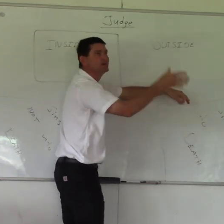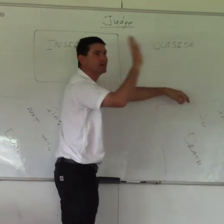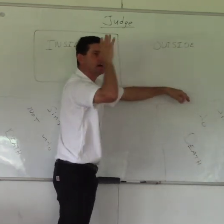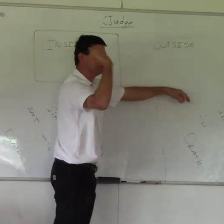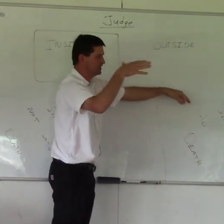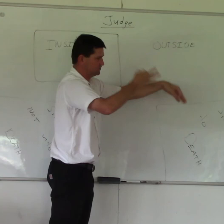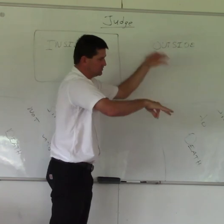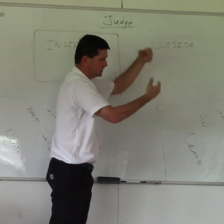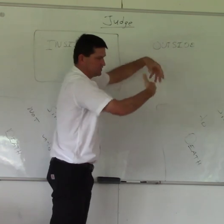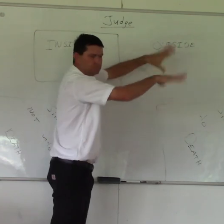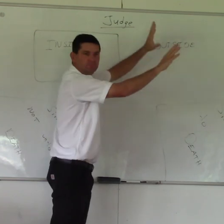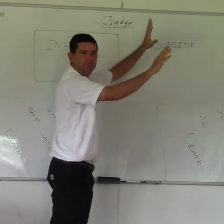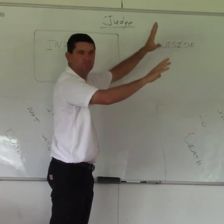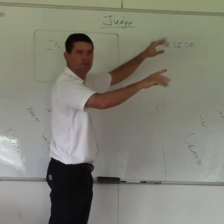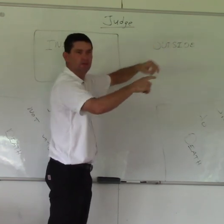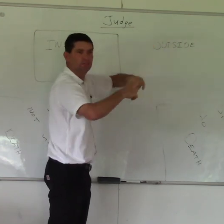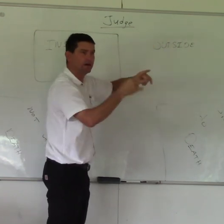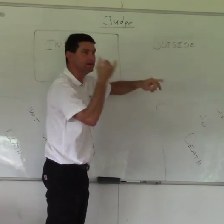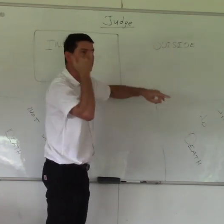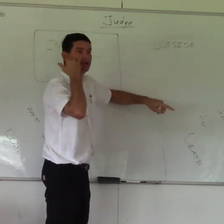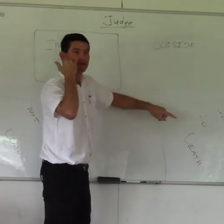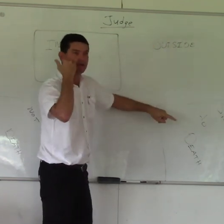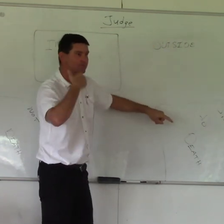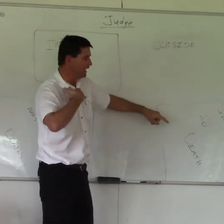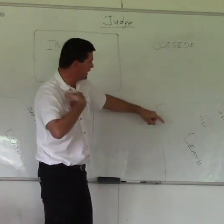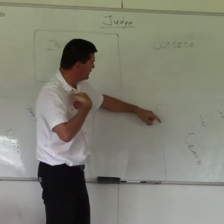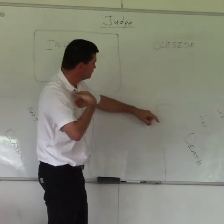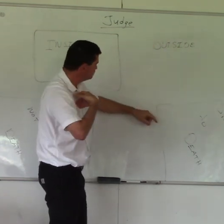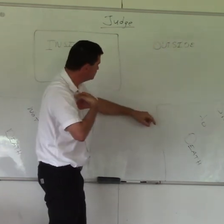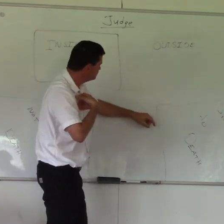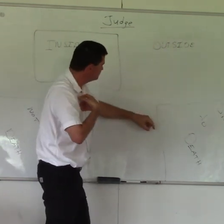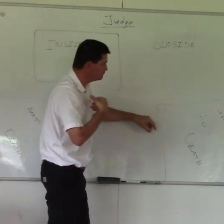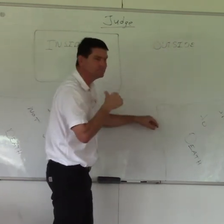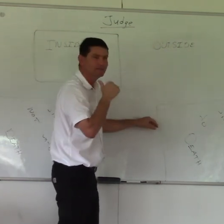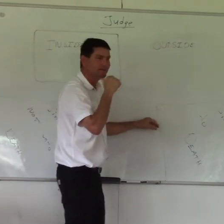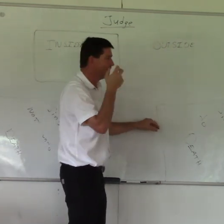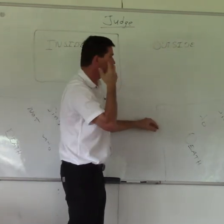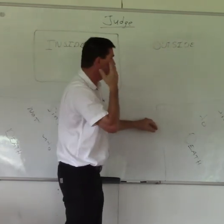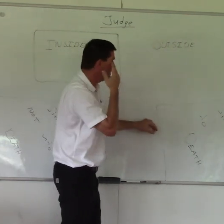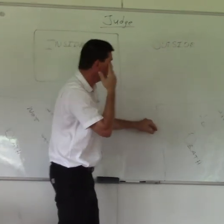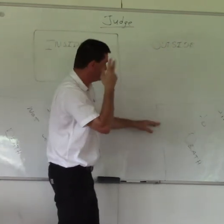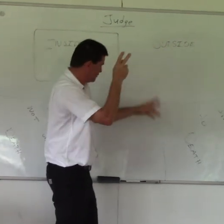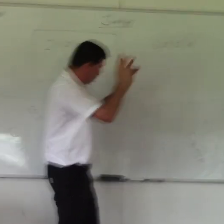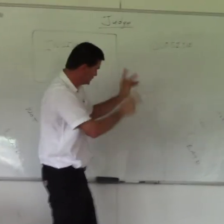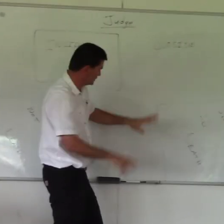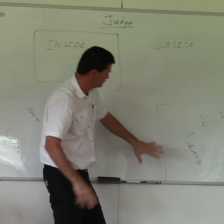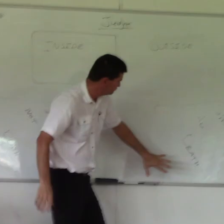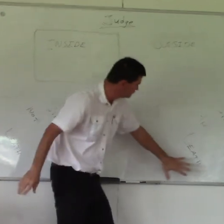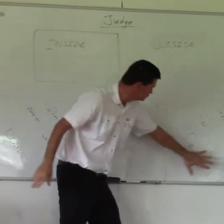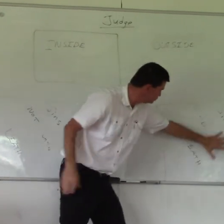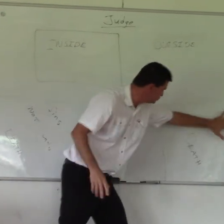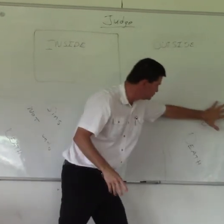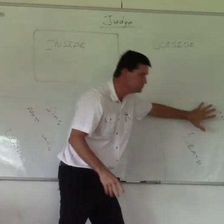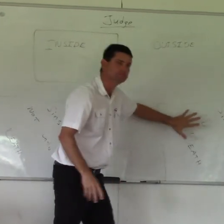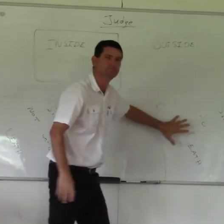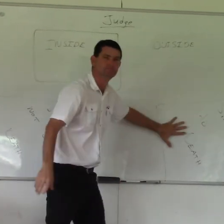God finished judge them. But if I not see person,